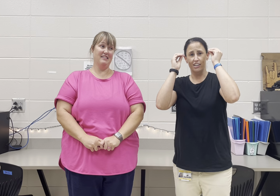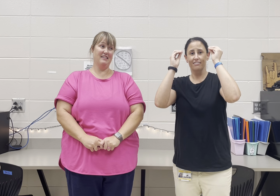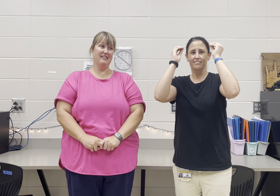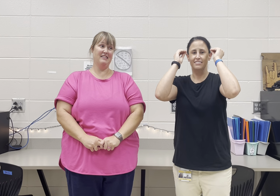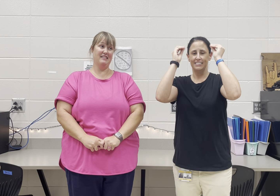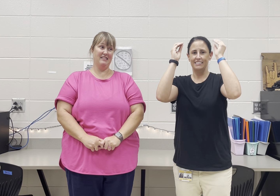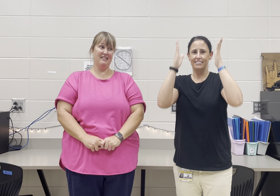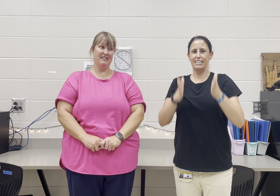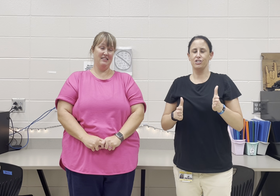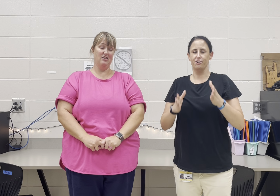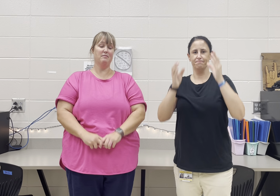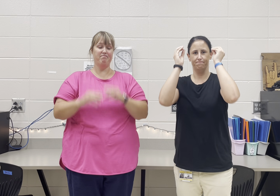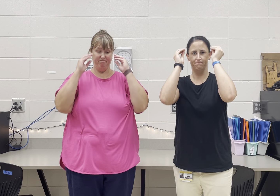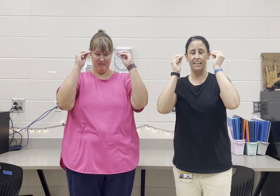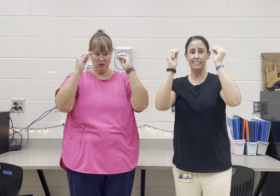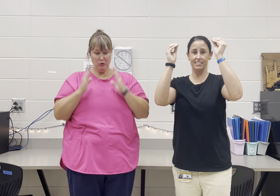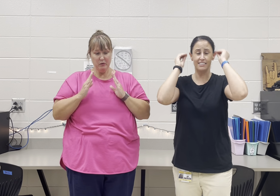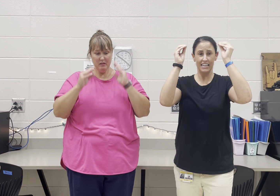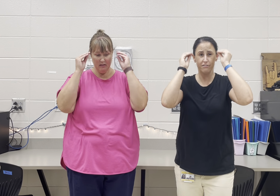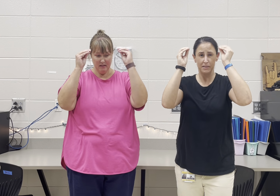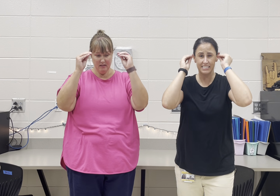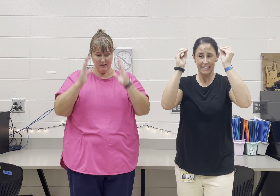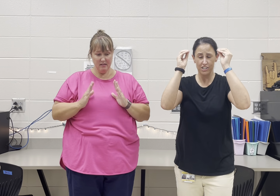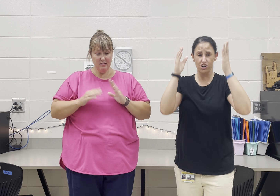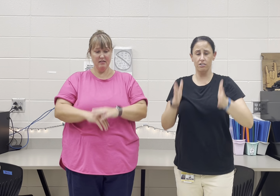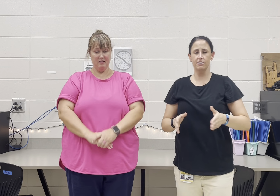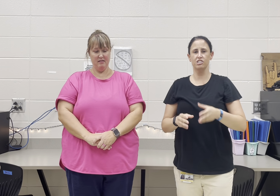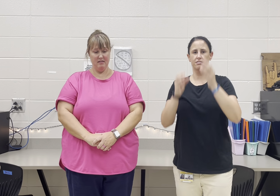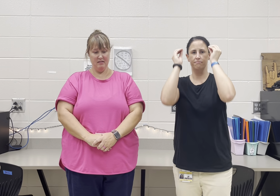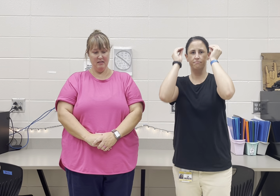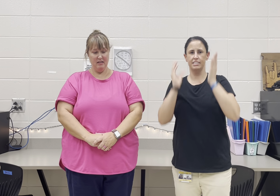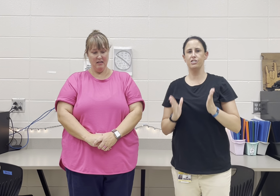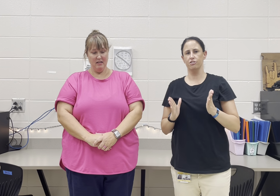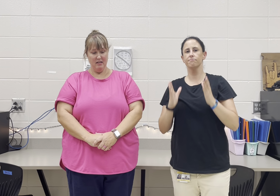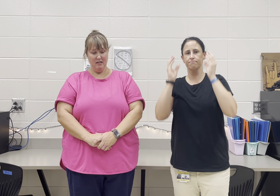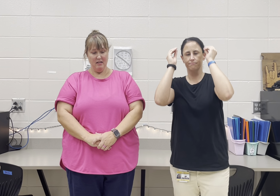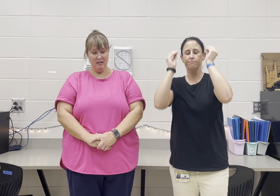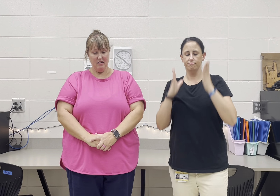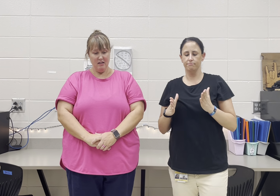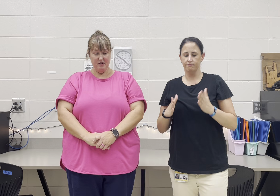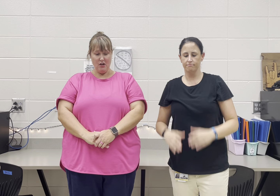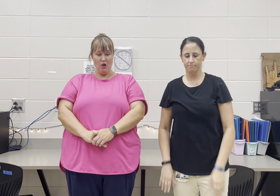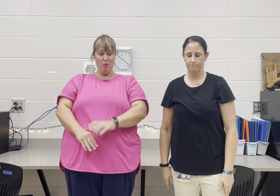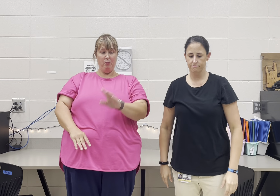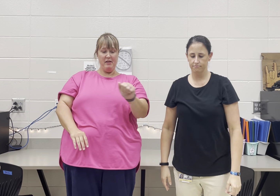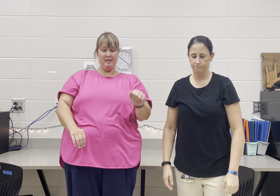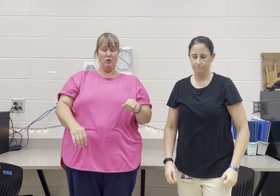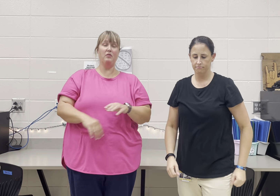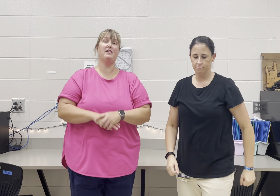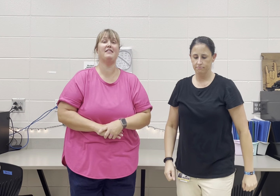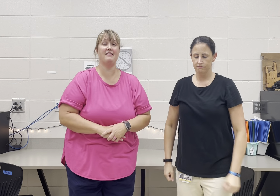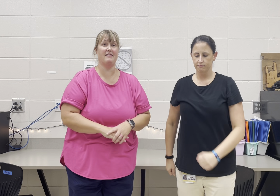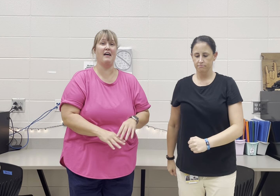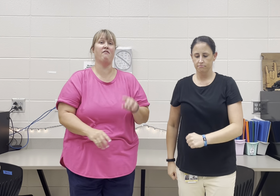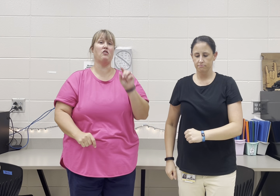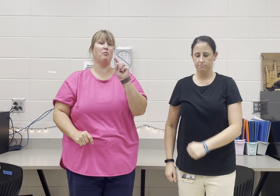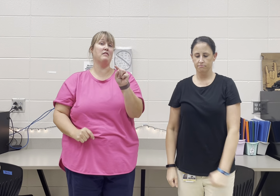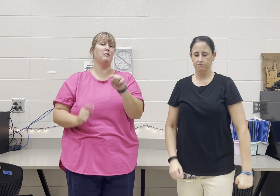teaching, teacher. And it doesn't have to be teacher, just teacher. So principal, this is the sign for the principal. It